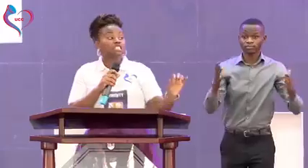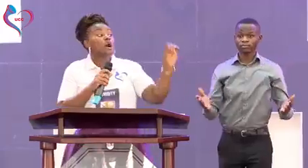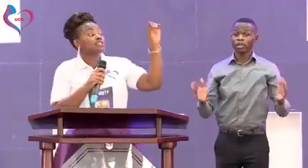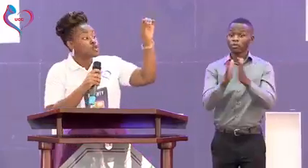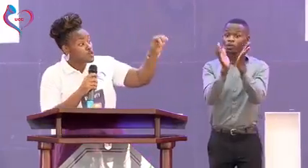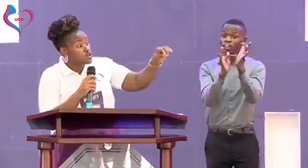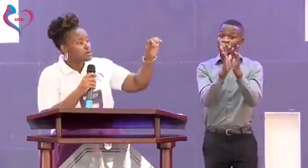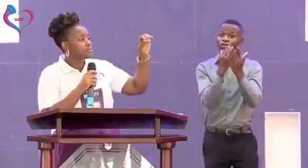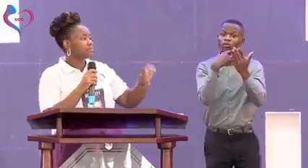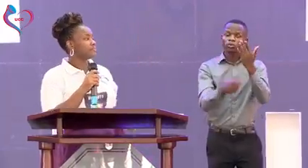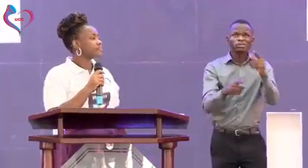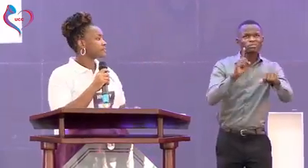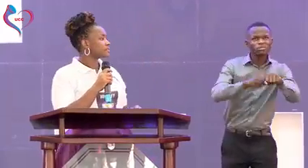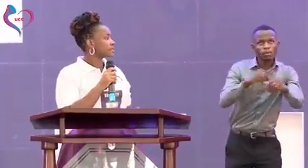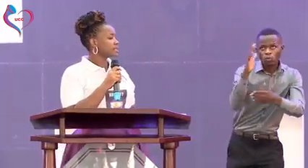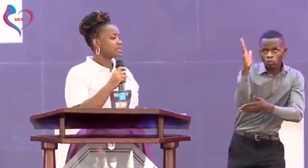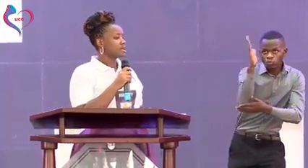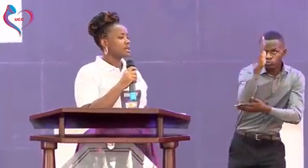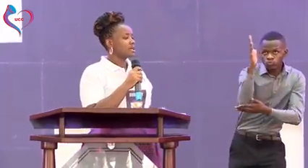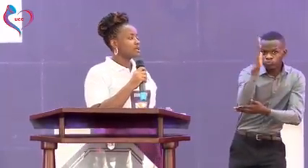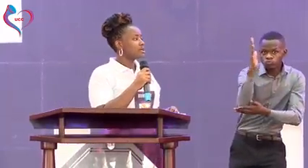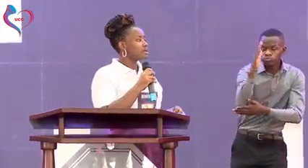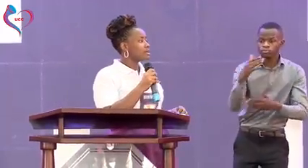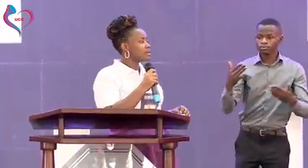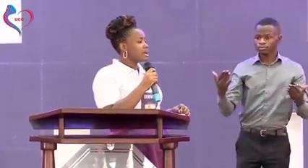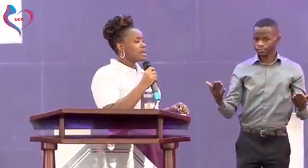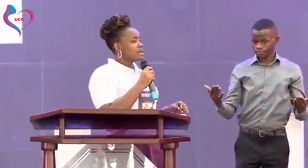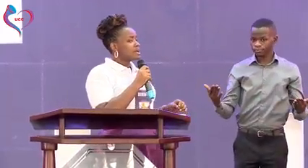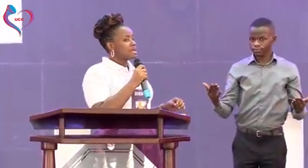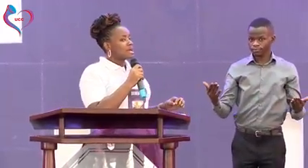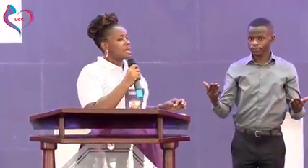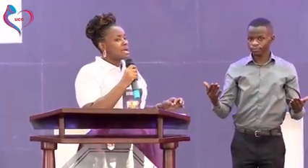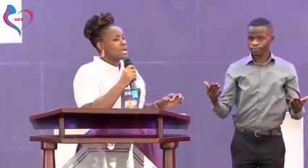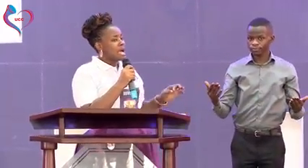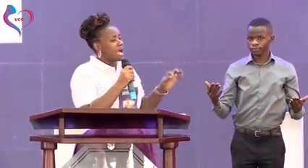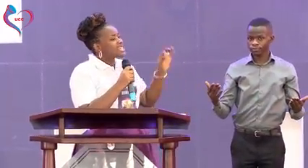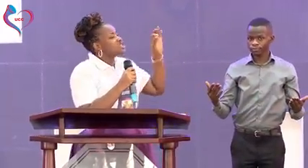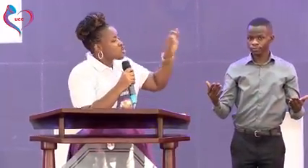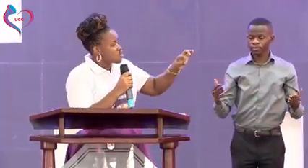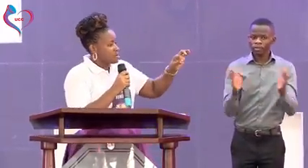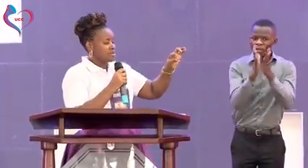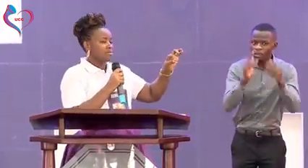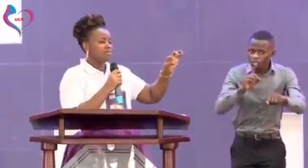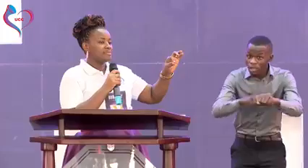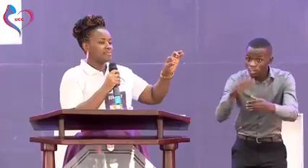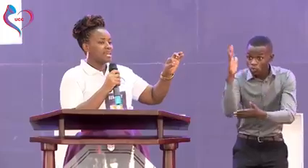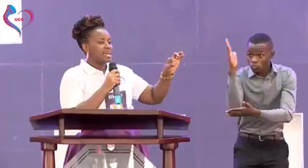Bible says it was noon. Bible gamant galigalya gams gavya misana. At